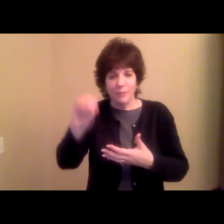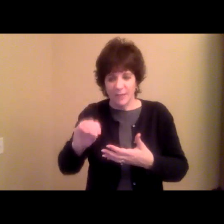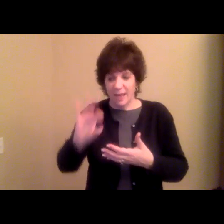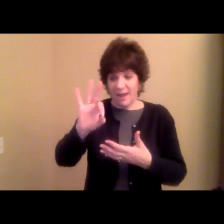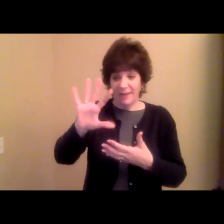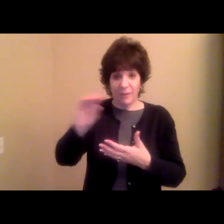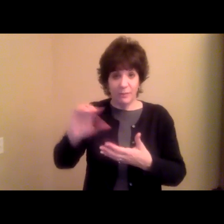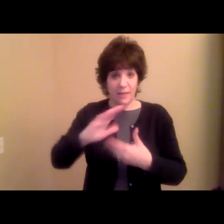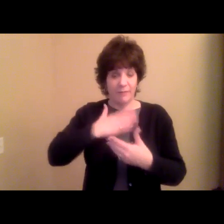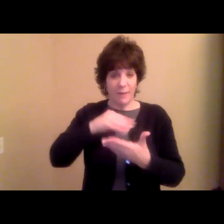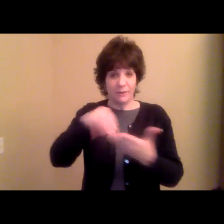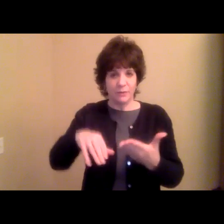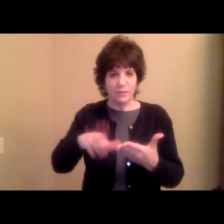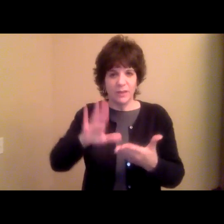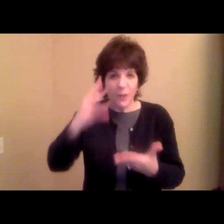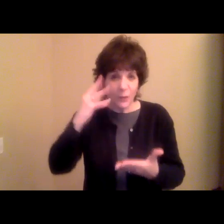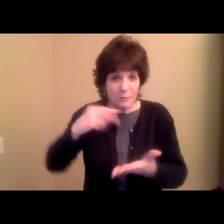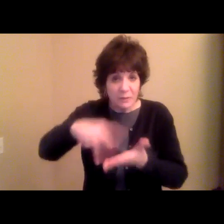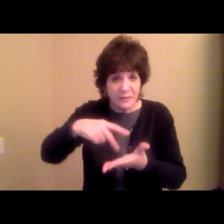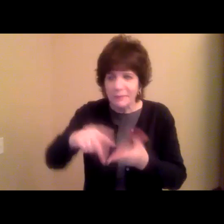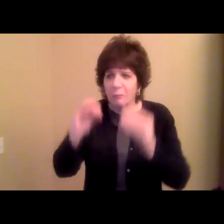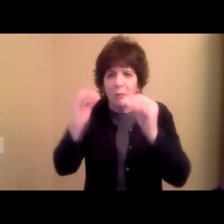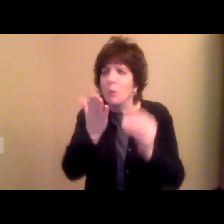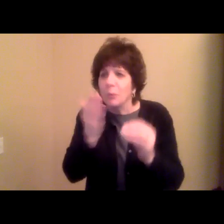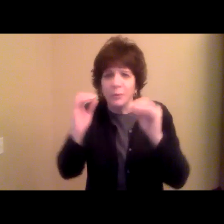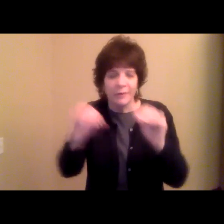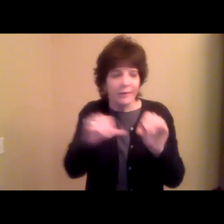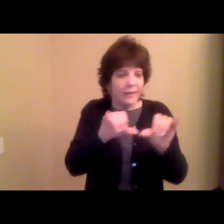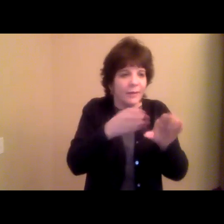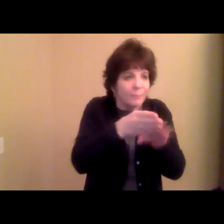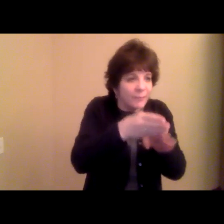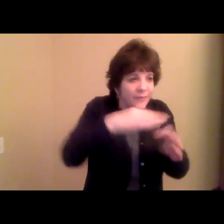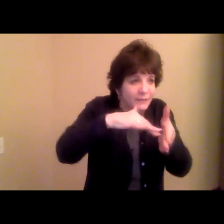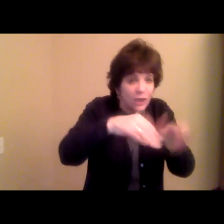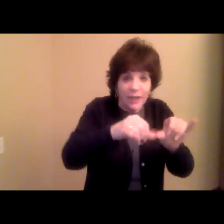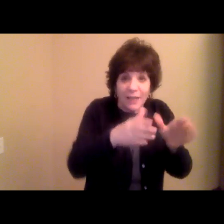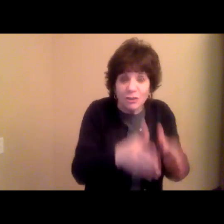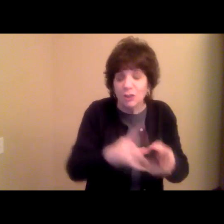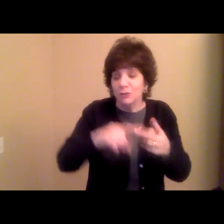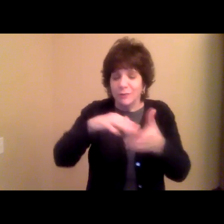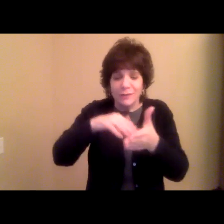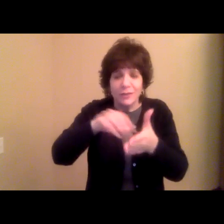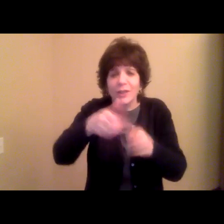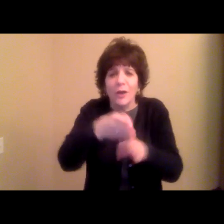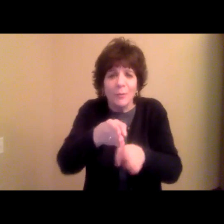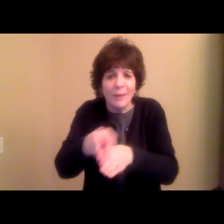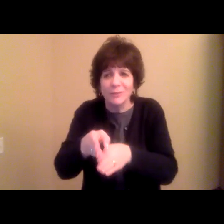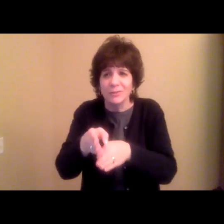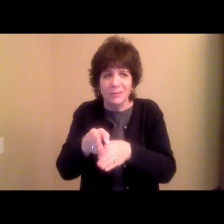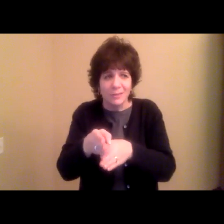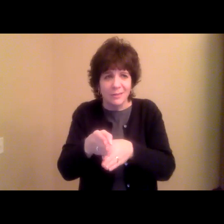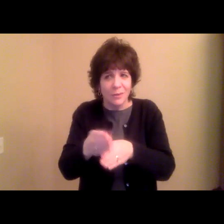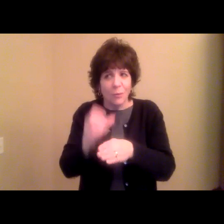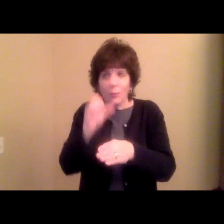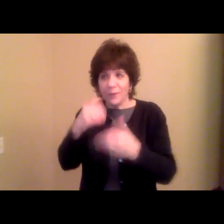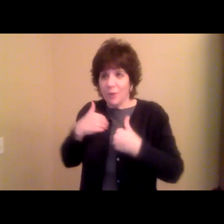students have never danced before. They're engineer majors, they're all kinds of other majors. We don't have a dance major. So